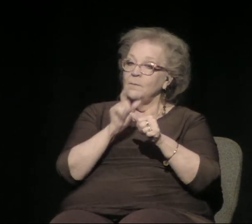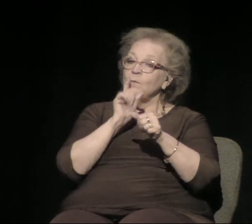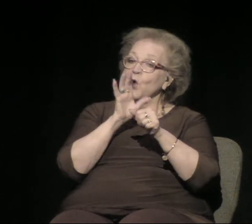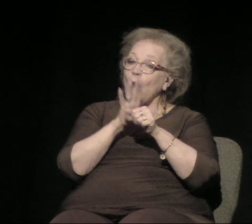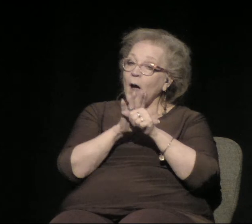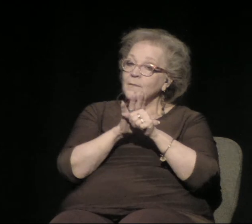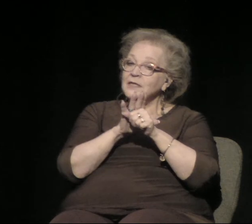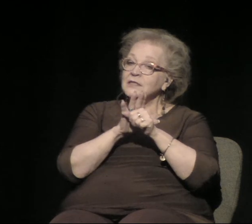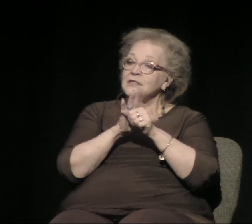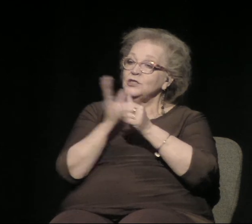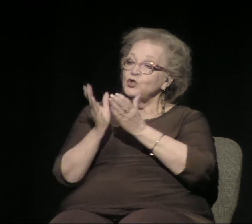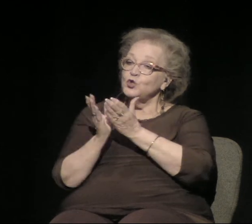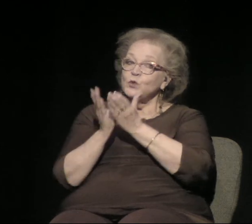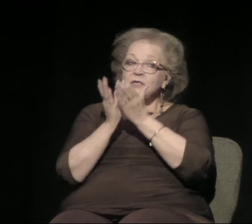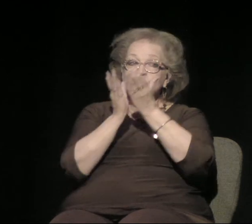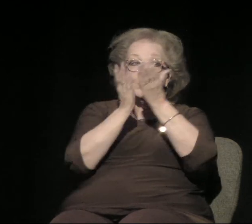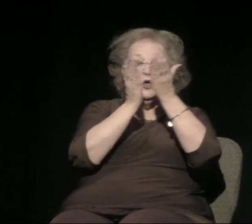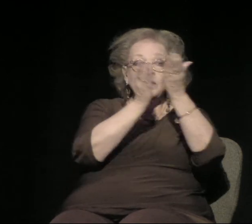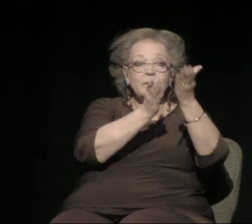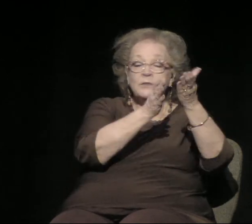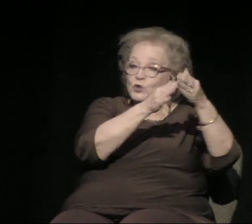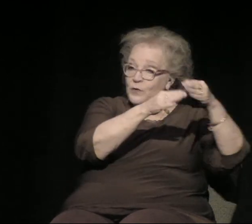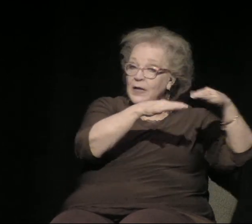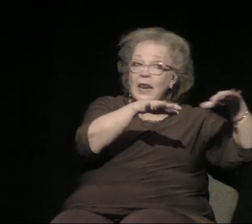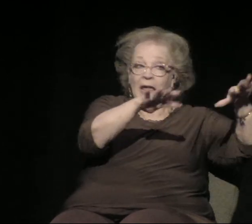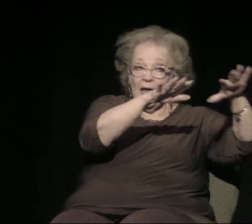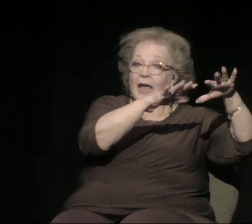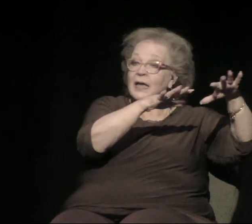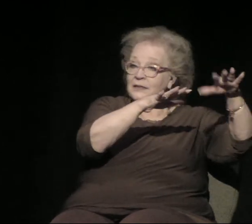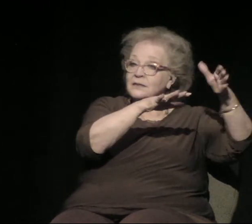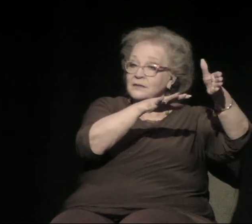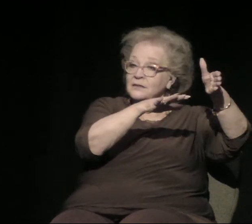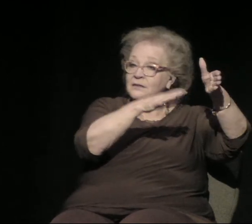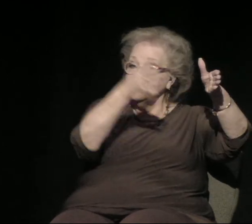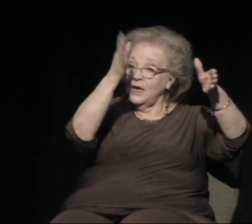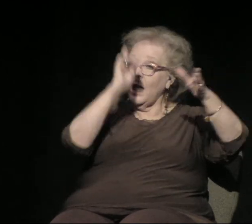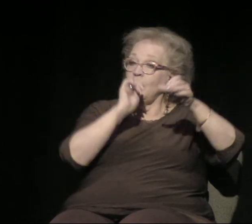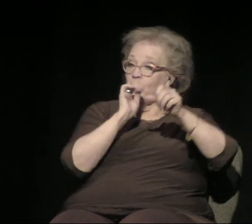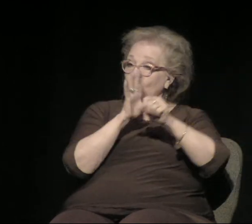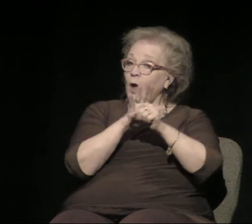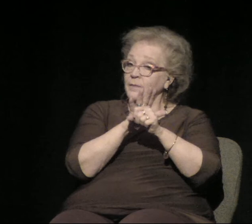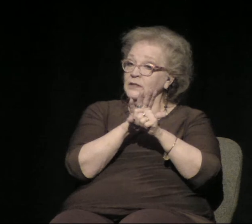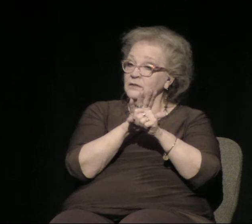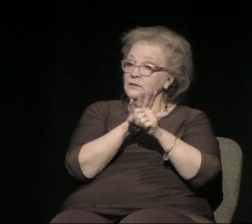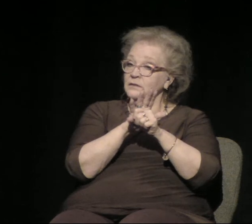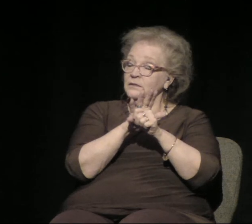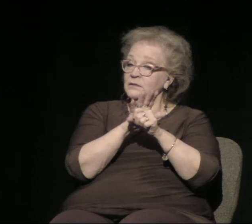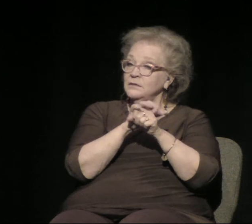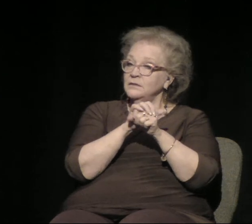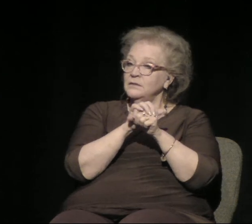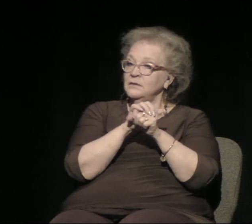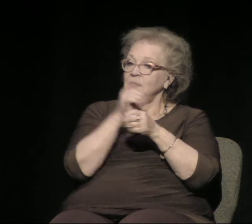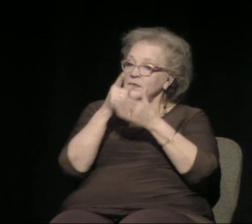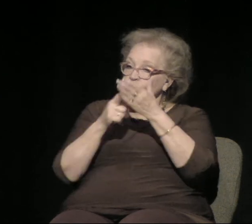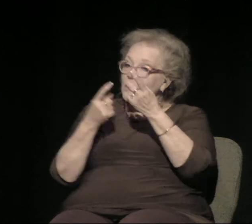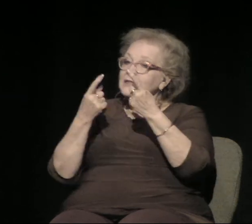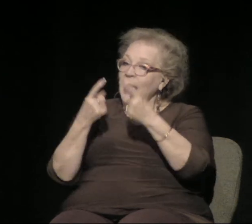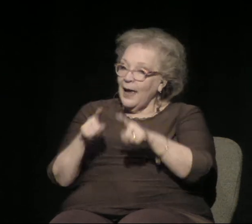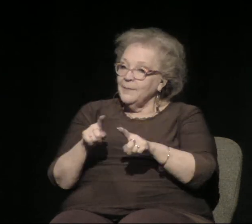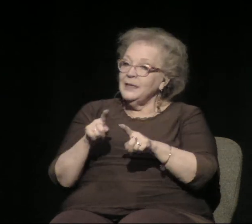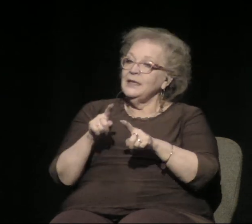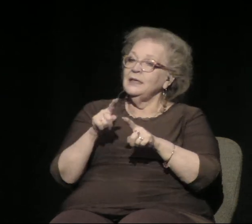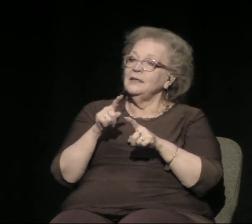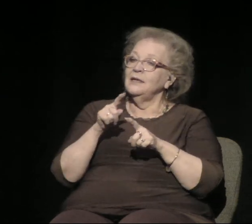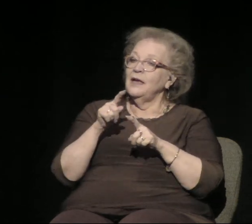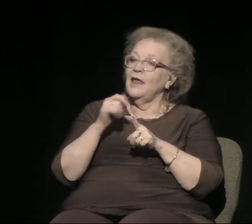Promises to return them to the Lord and to the land. God says, I will be found by you. And that's actually what's happening in our passage today.